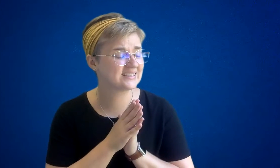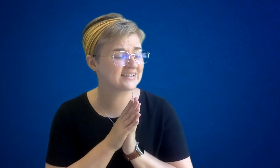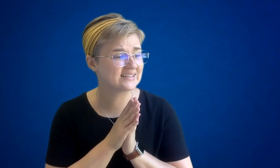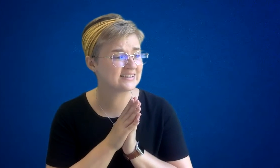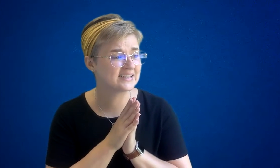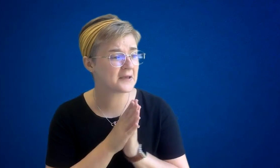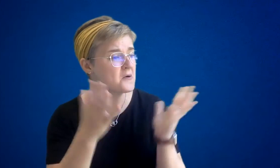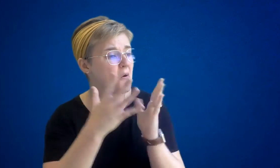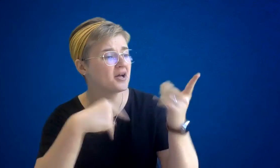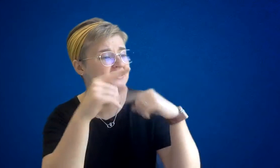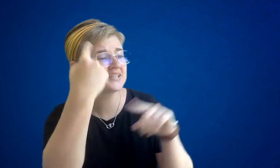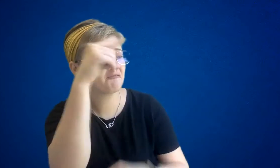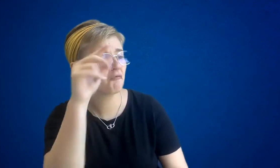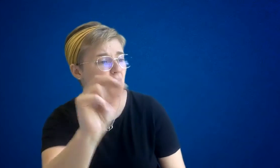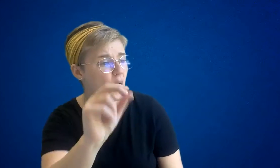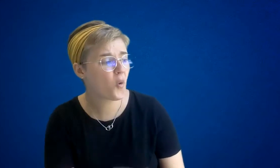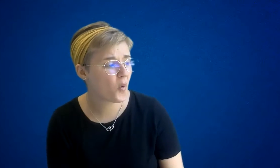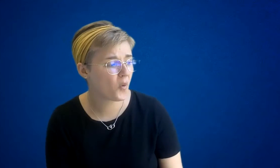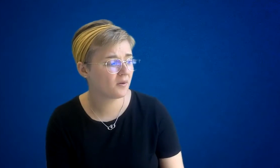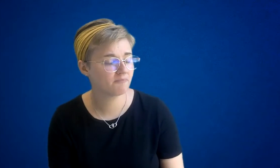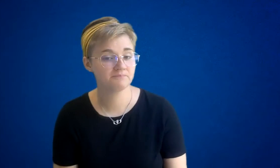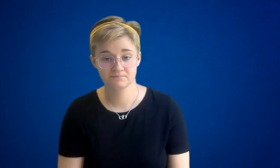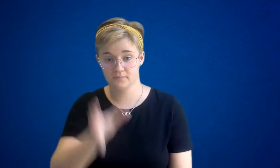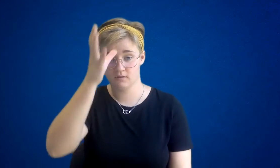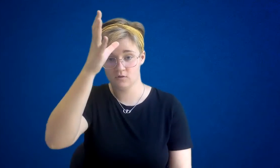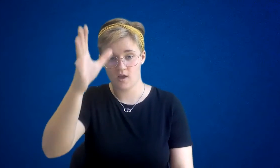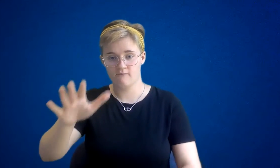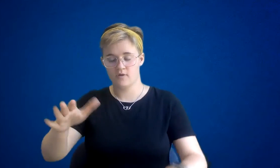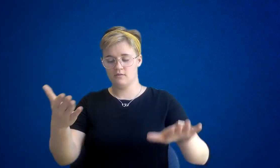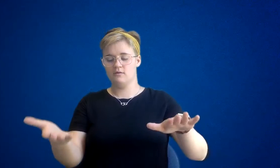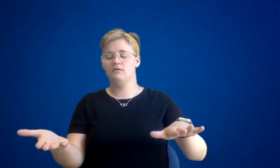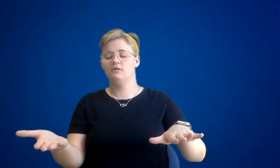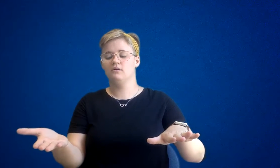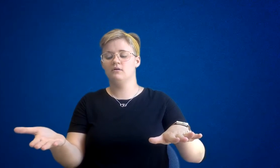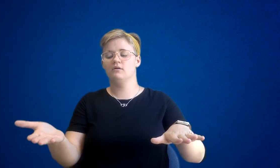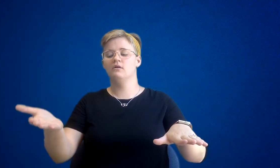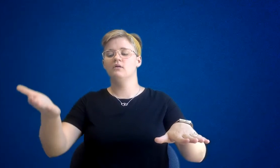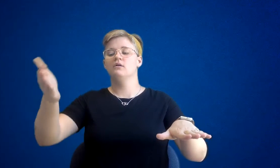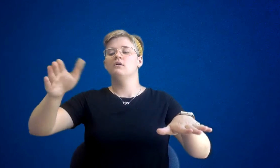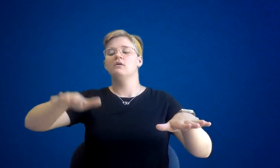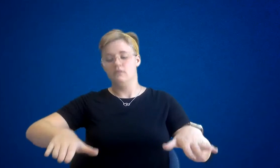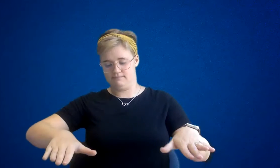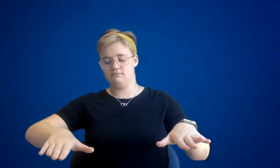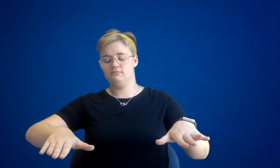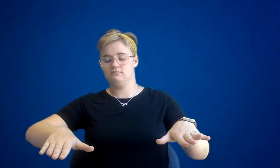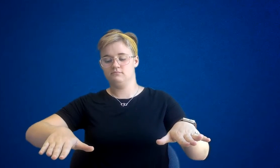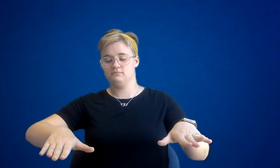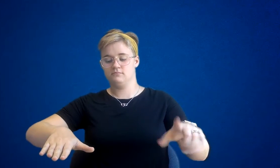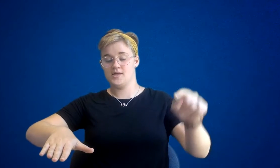the sign for no?" Grandfather turned his hand over and laid it flat on the bed. Palm down